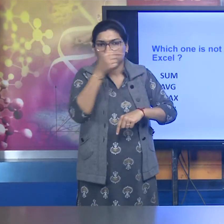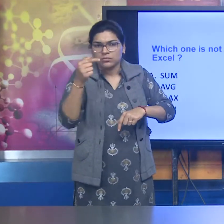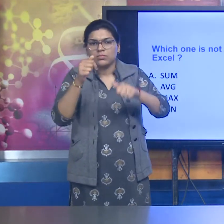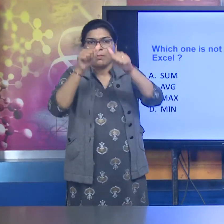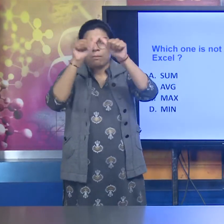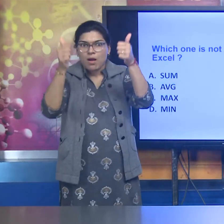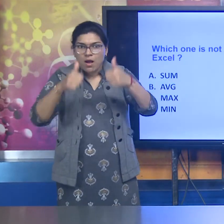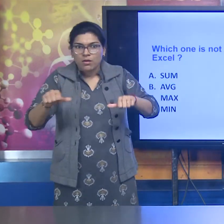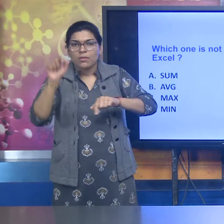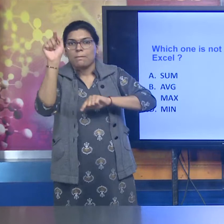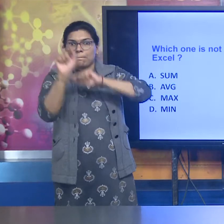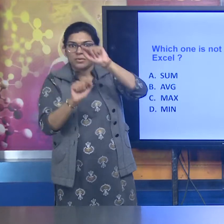is